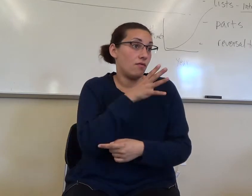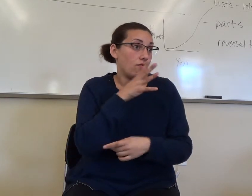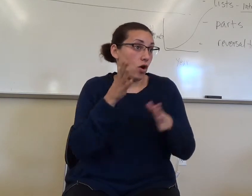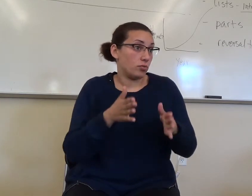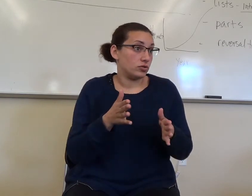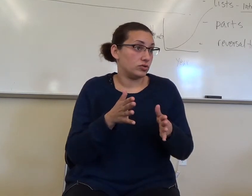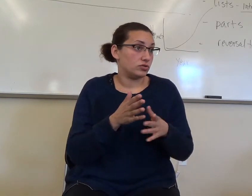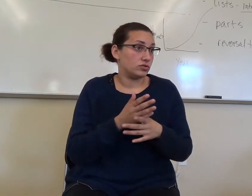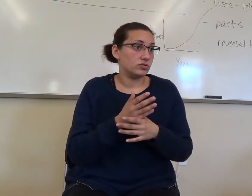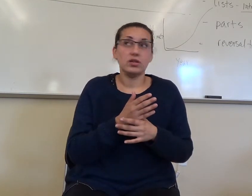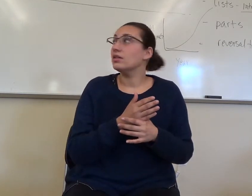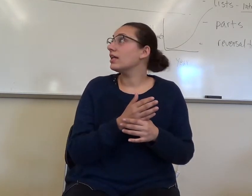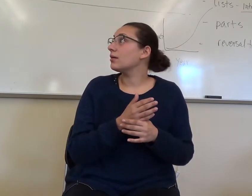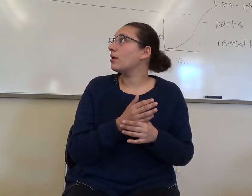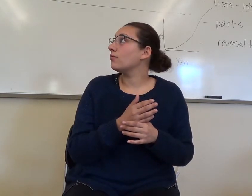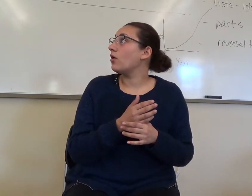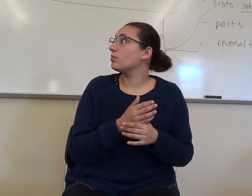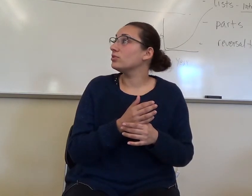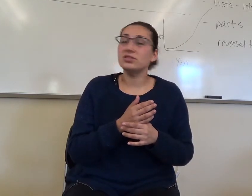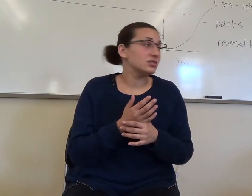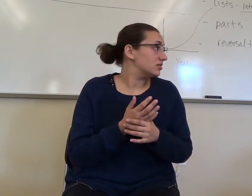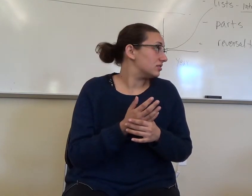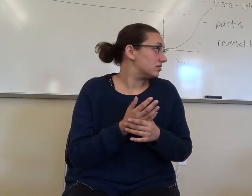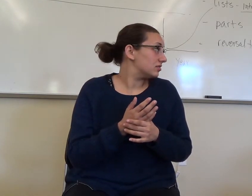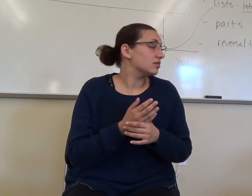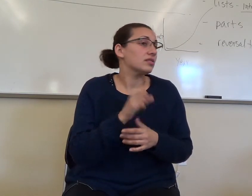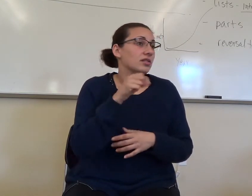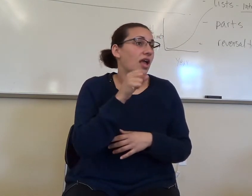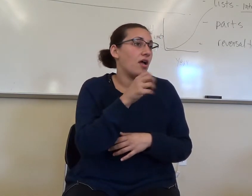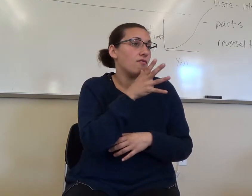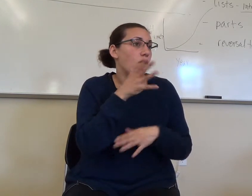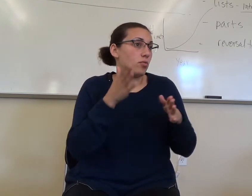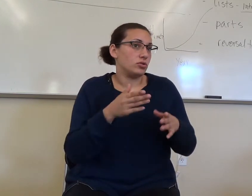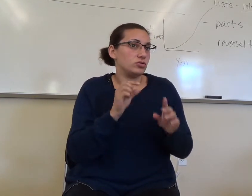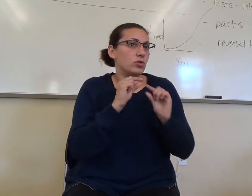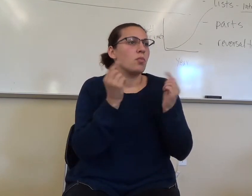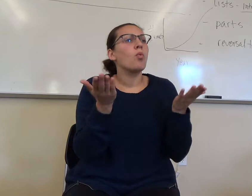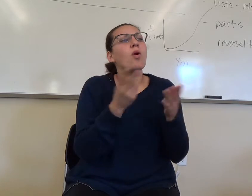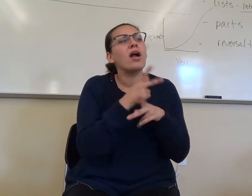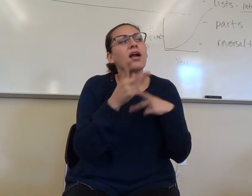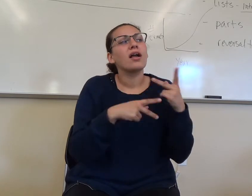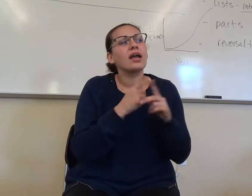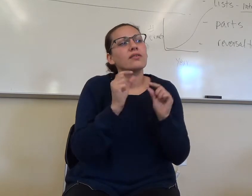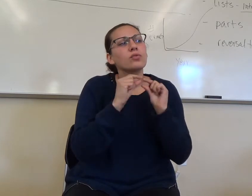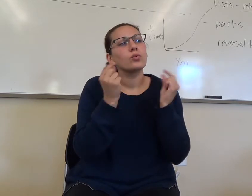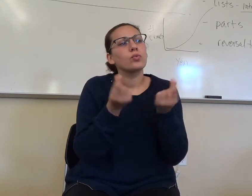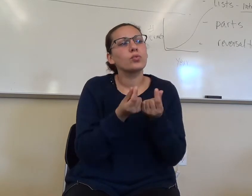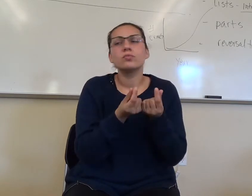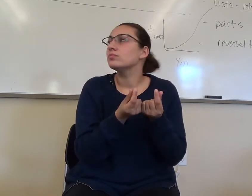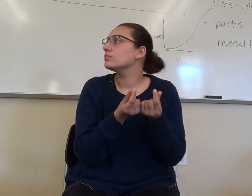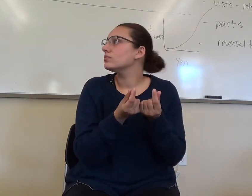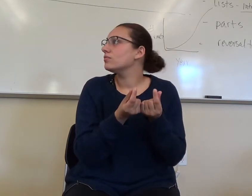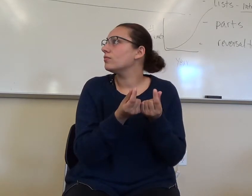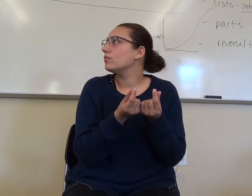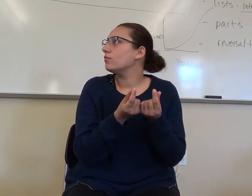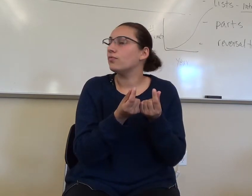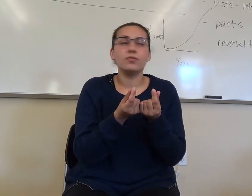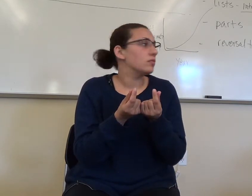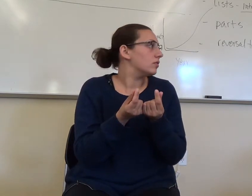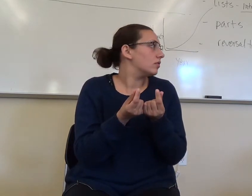what's. Like that about word is- farmers? Yeah, but what groups? Yeah, okay? So we have to